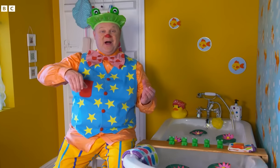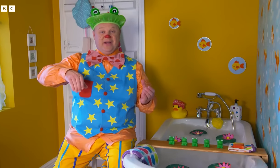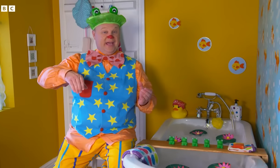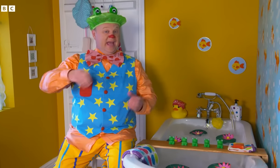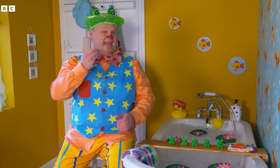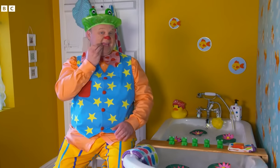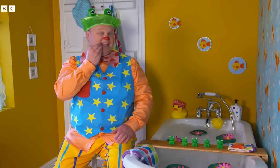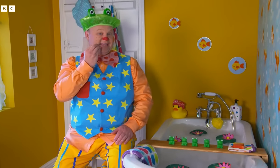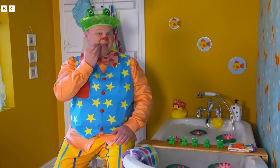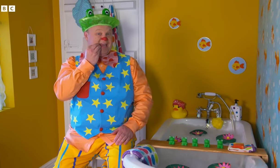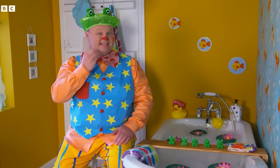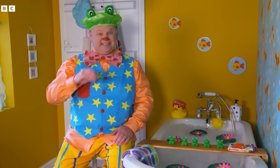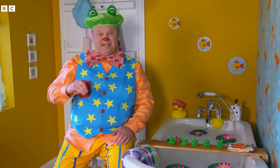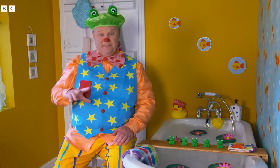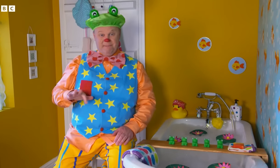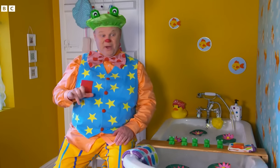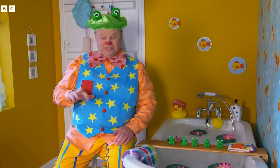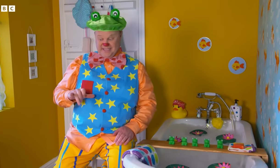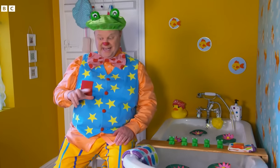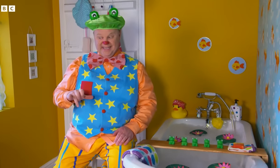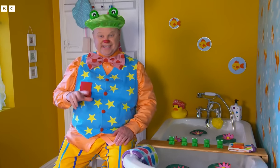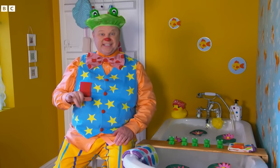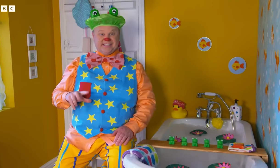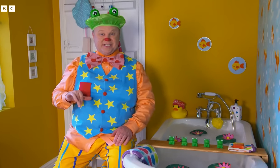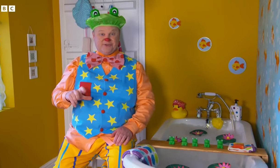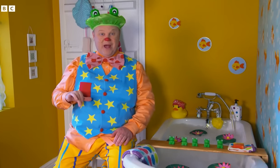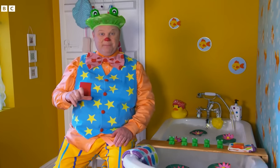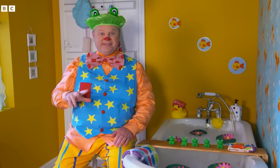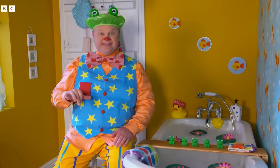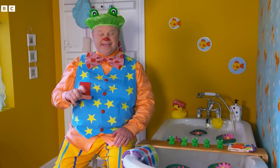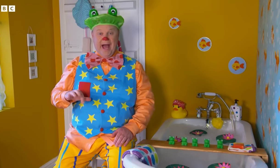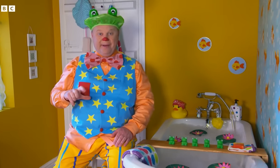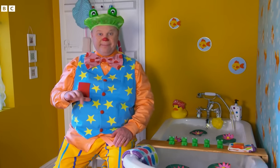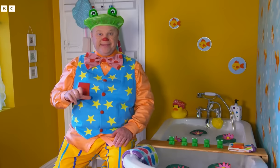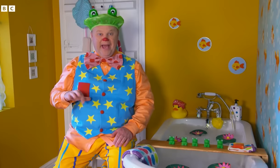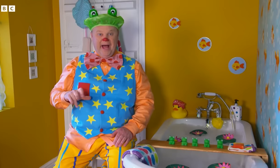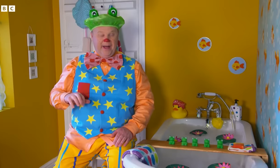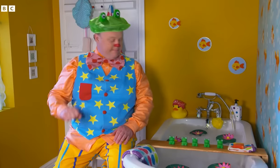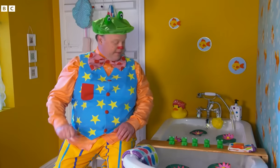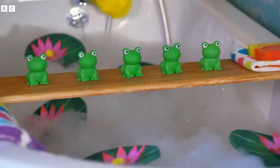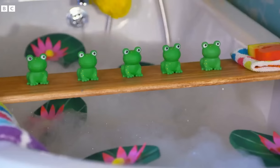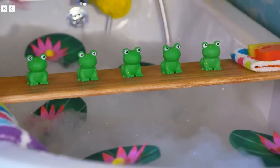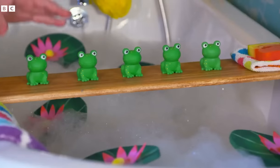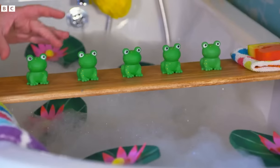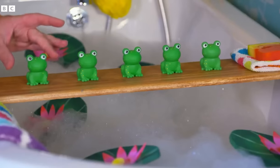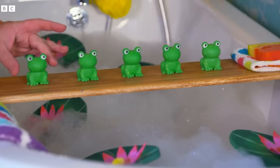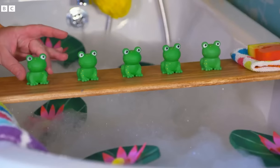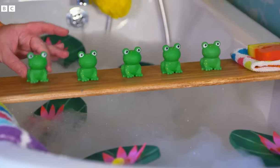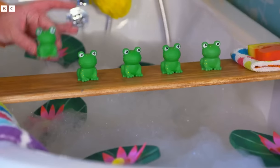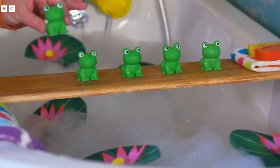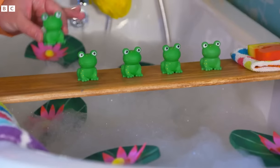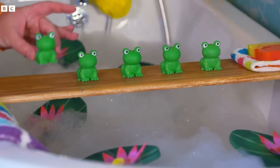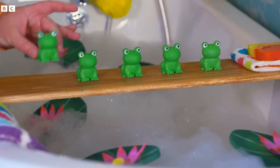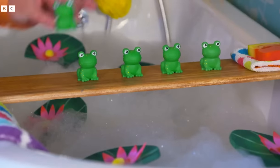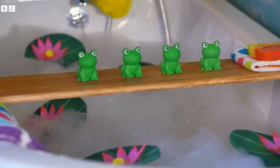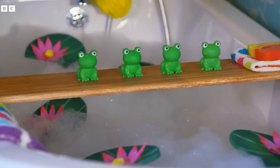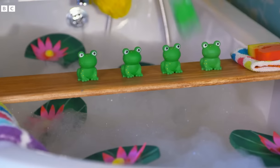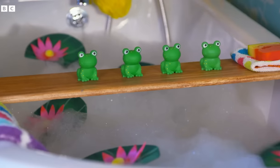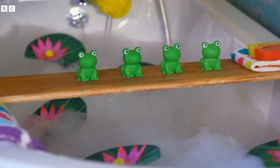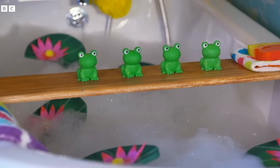log, eating some most delicious grubs. Yum, yum! One jumped into the